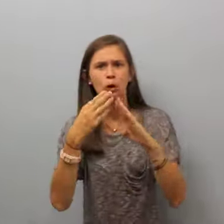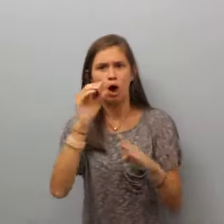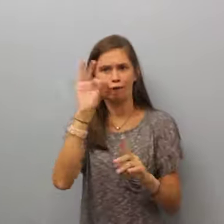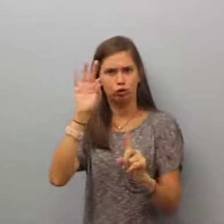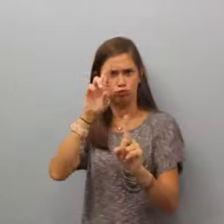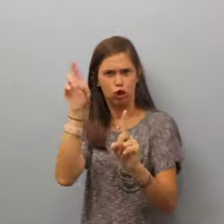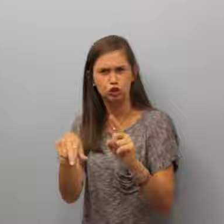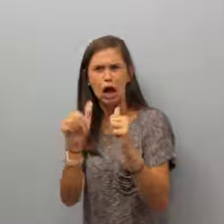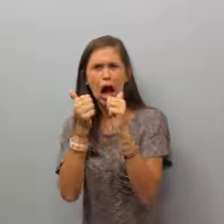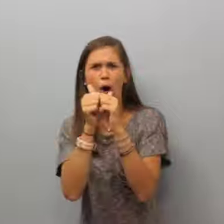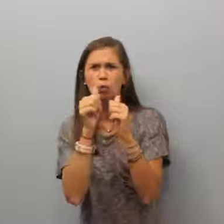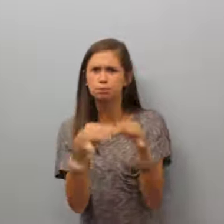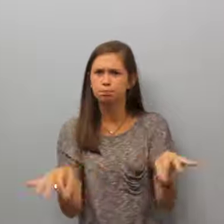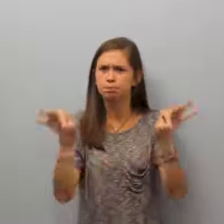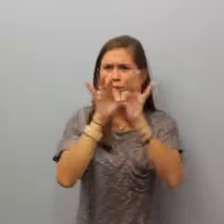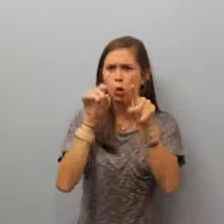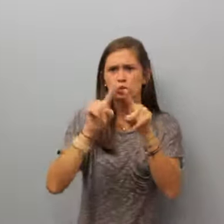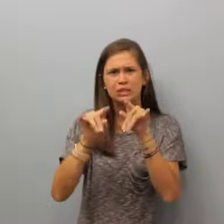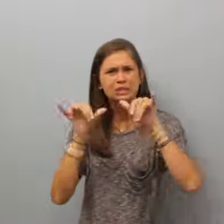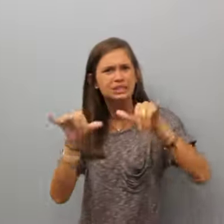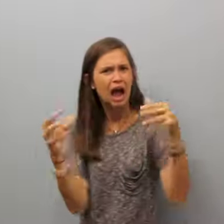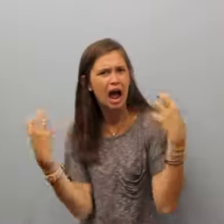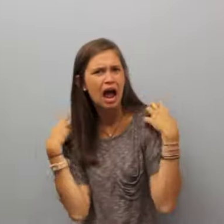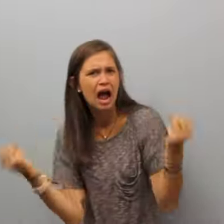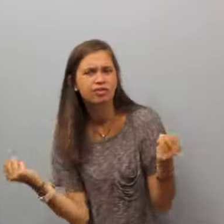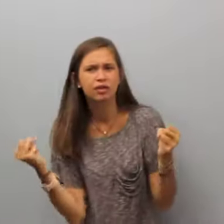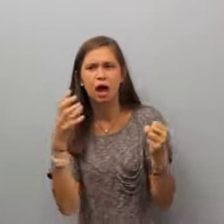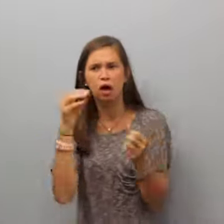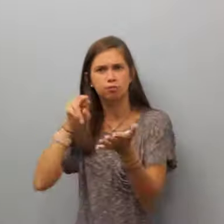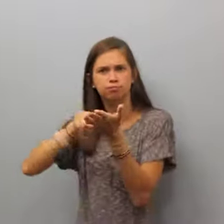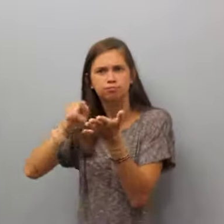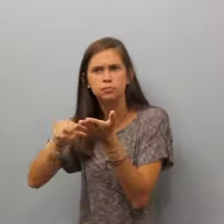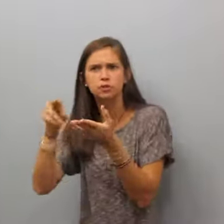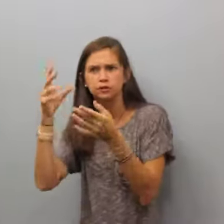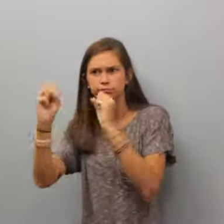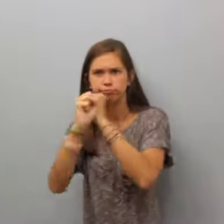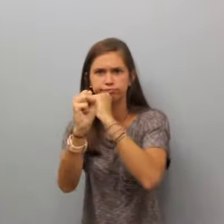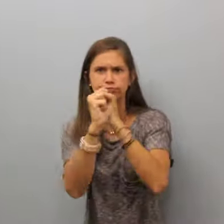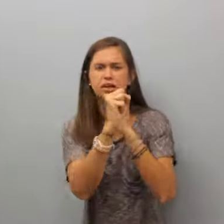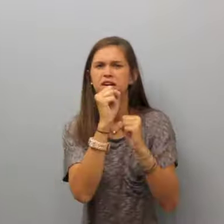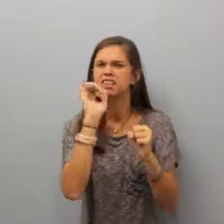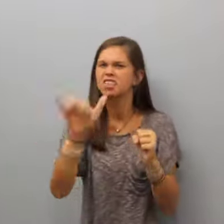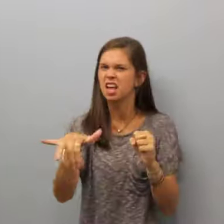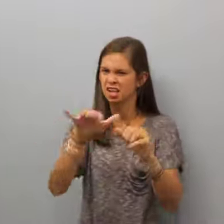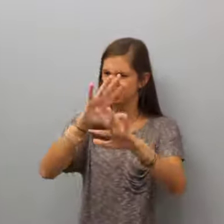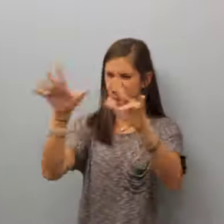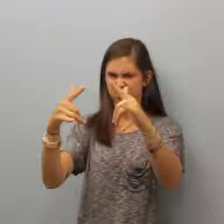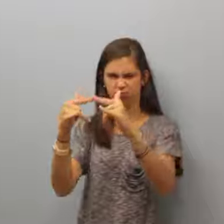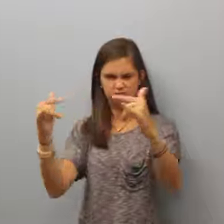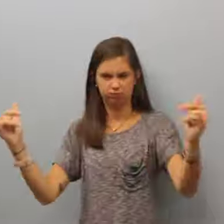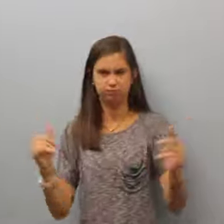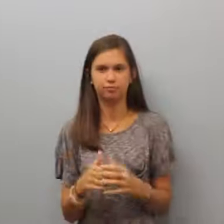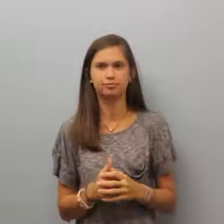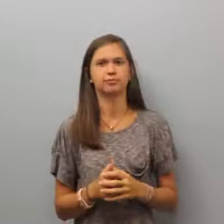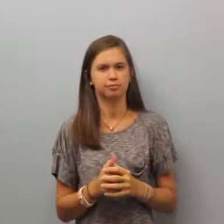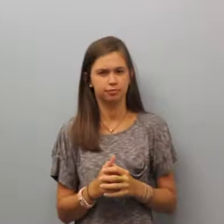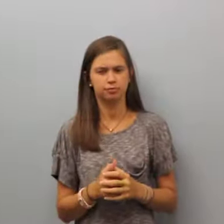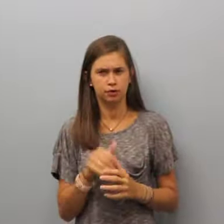I am a research assistant, and I work in the area, and I really love what I do because I'm also able to work on